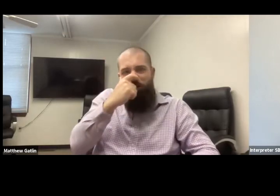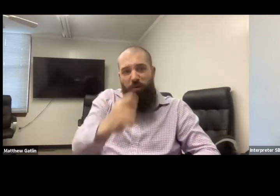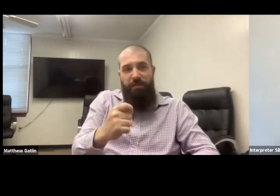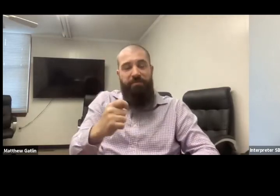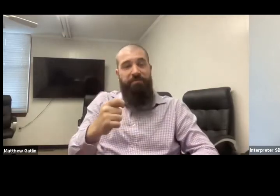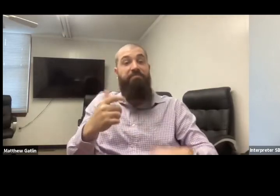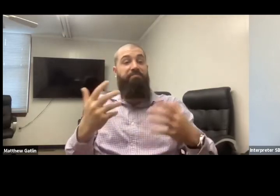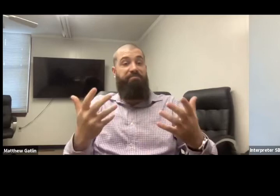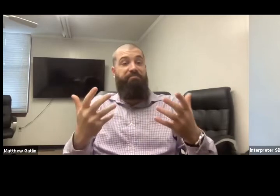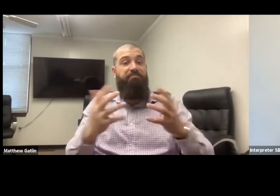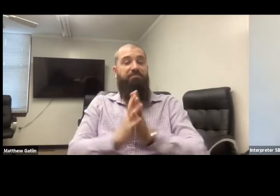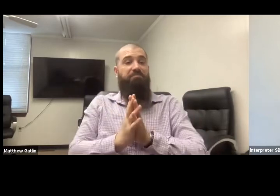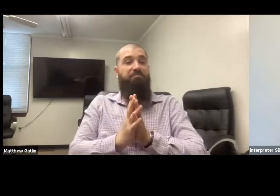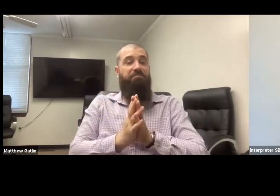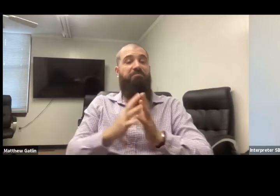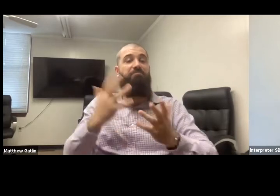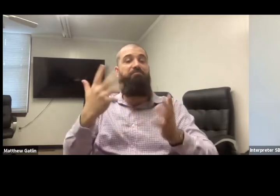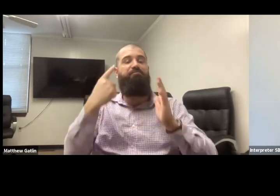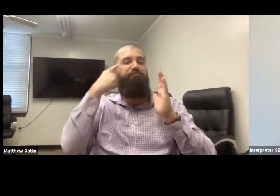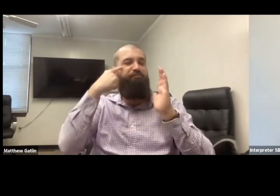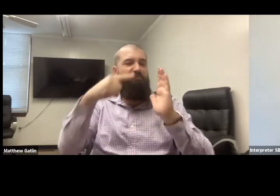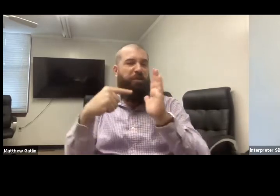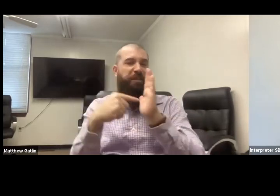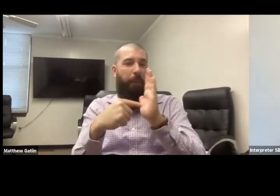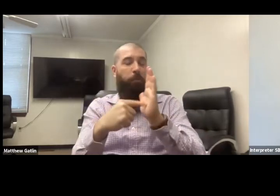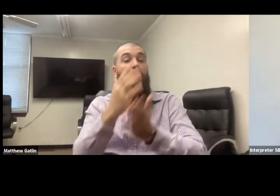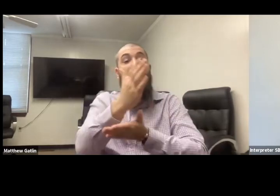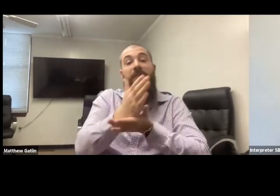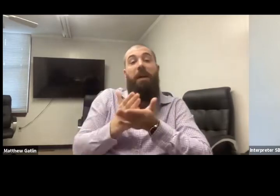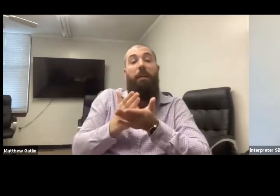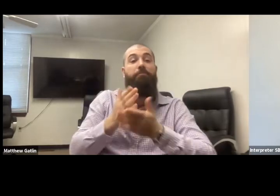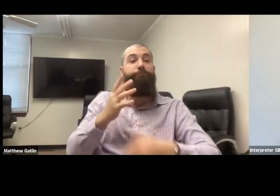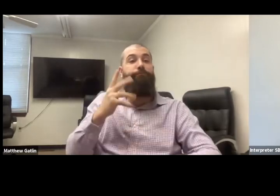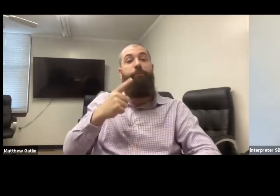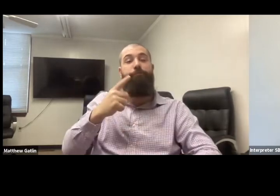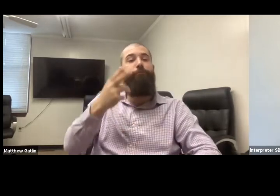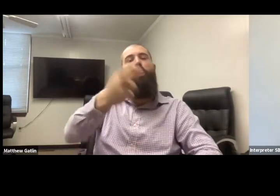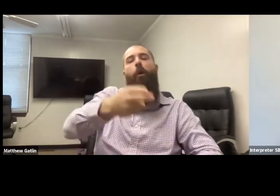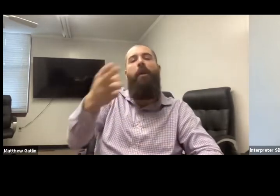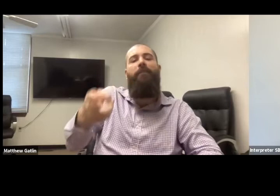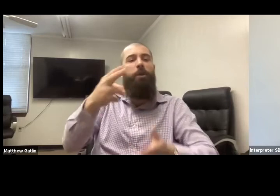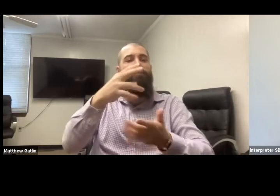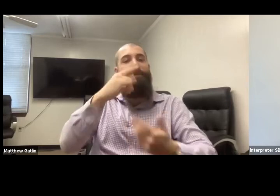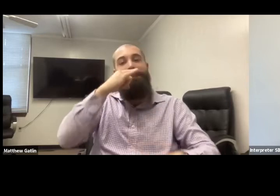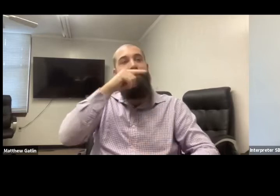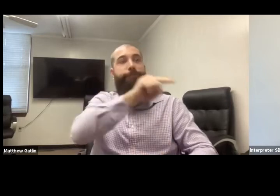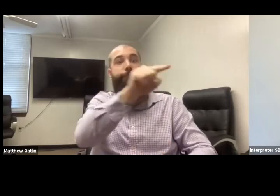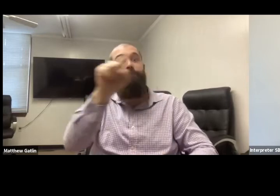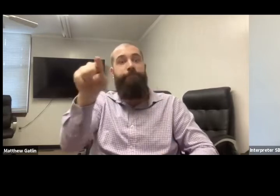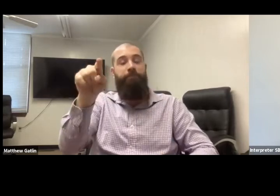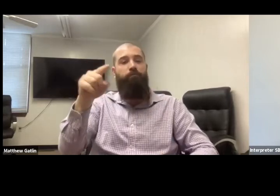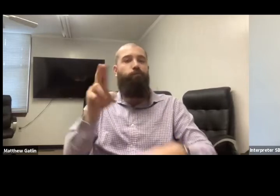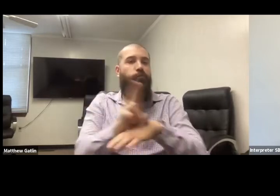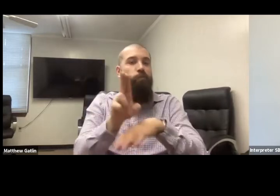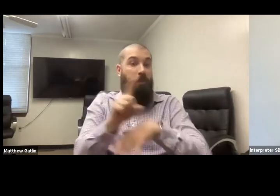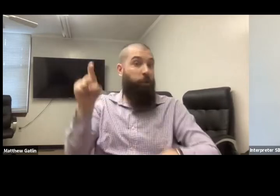some things you might not even occur to you, and they're very interesting. For example, some hard of hearing